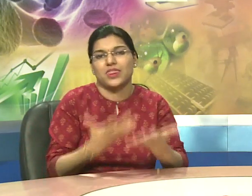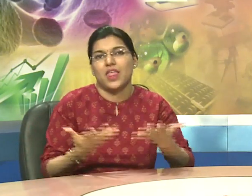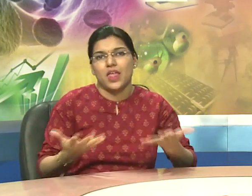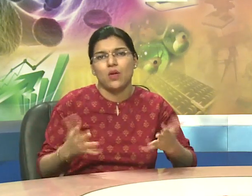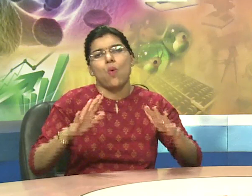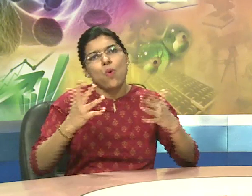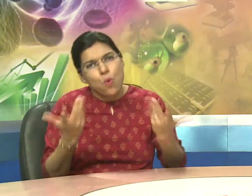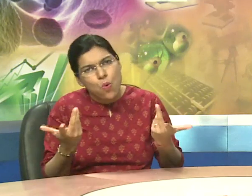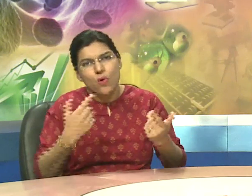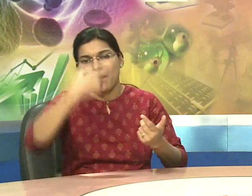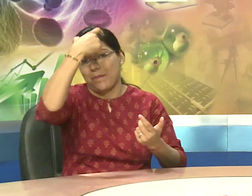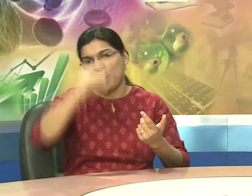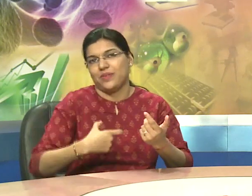What is the meaning of transport?